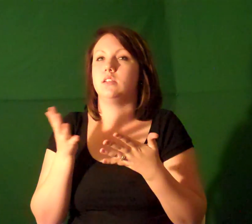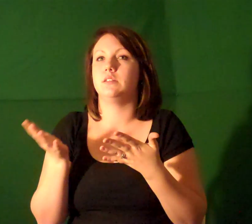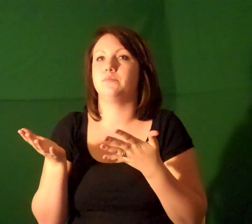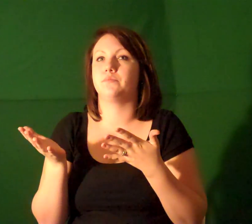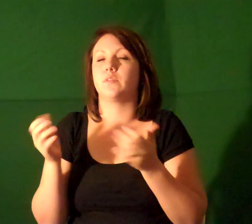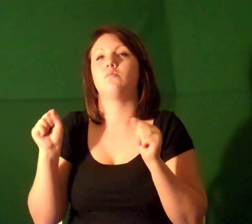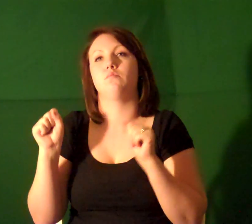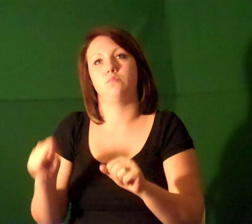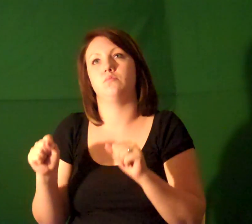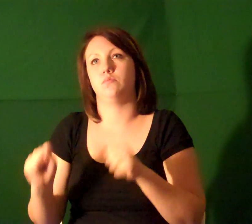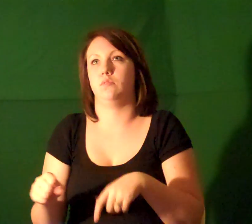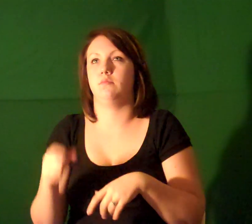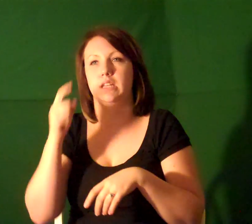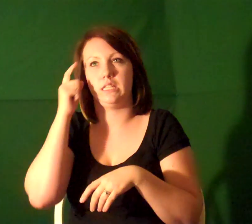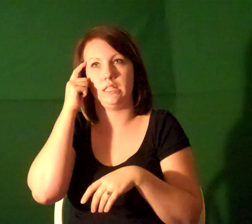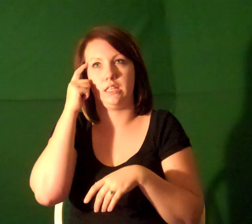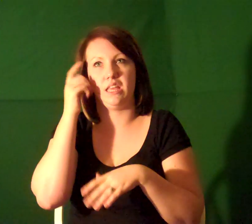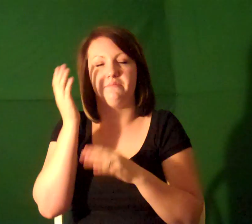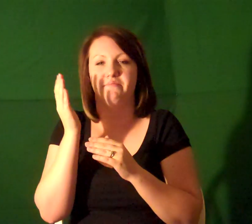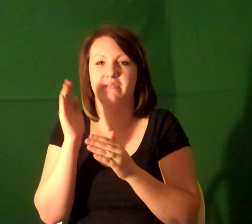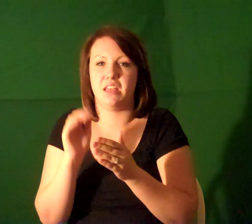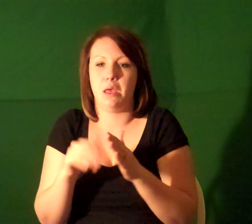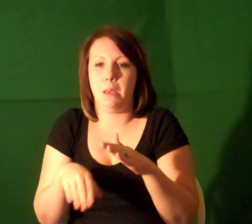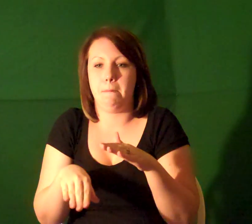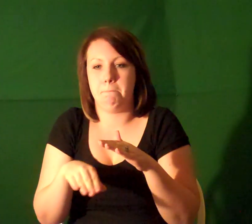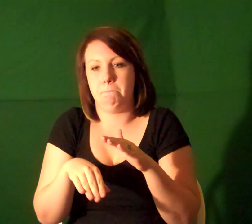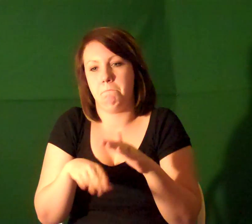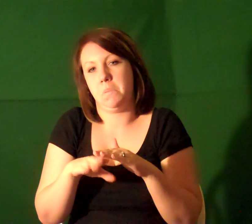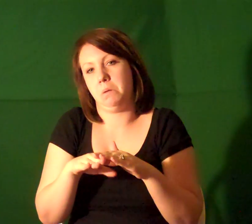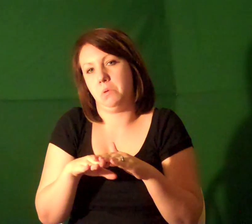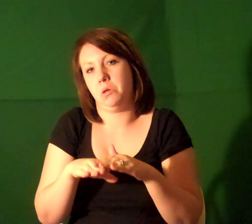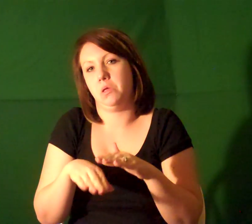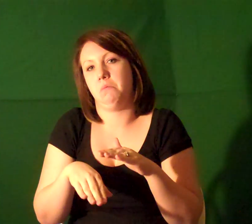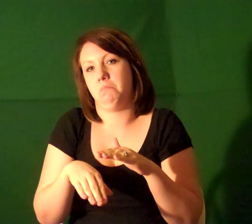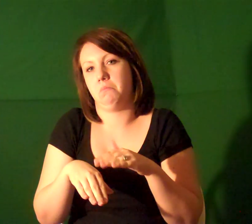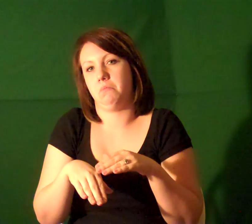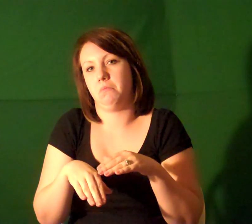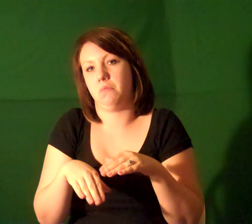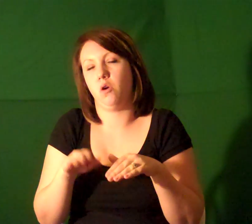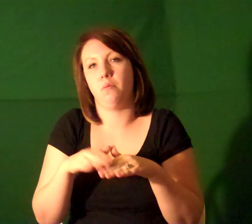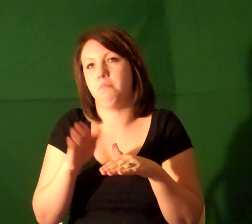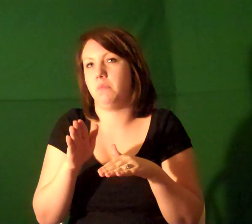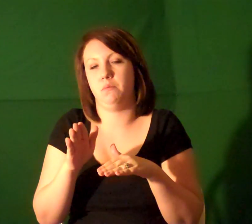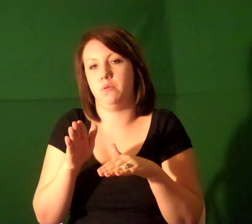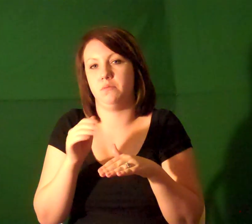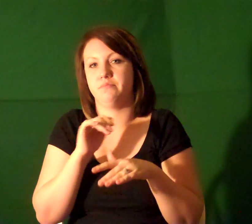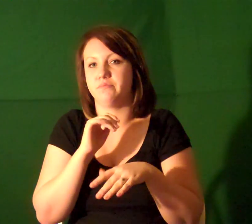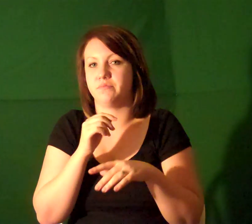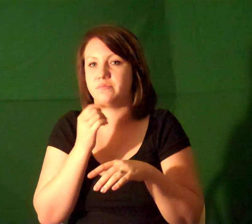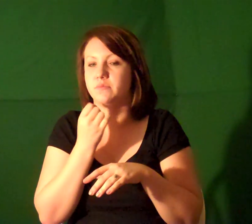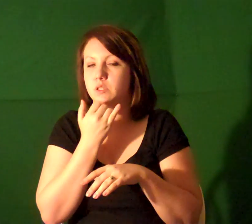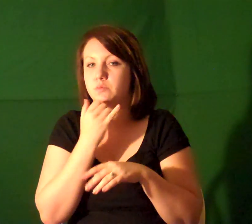be considered minimal qualifications, remember, if you remember minimal qualifications from the CICT test, is